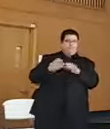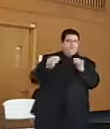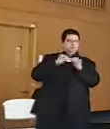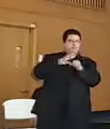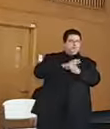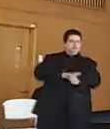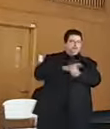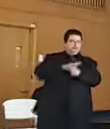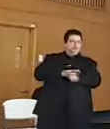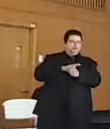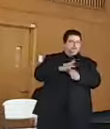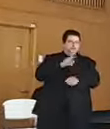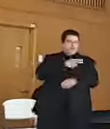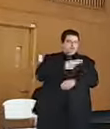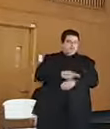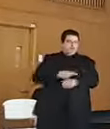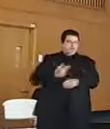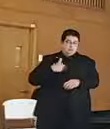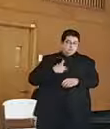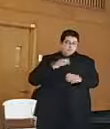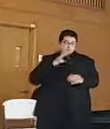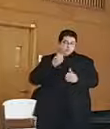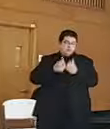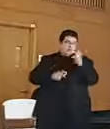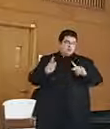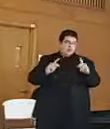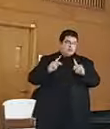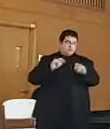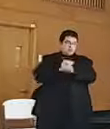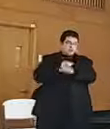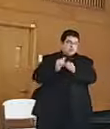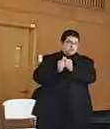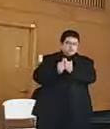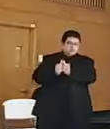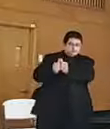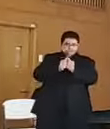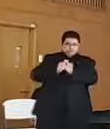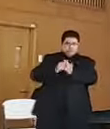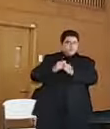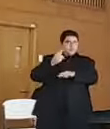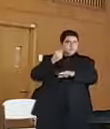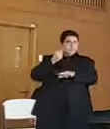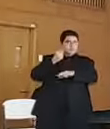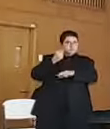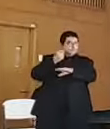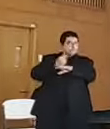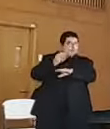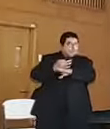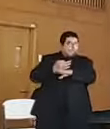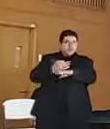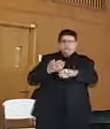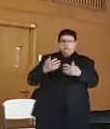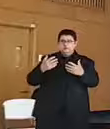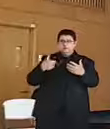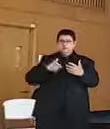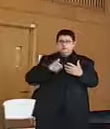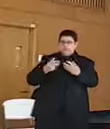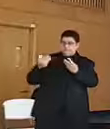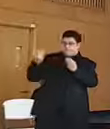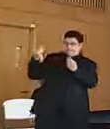So we'll be talking to everybody. We'll be working very closely with the pandemic task force. We'll be following the advice of our public health